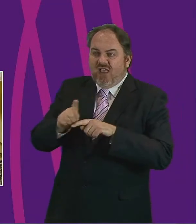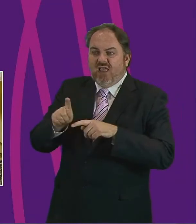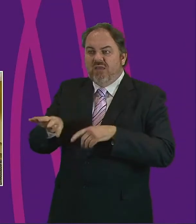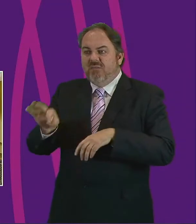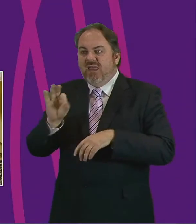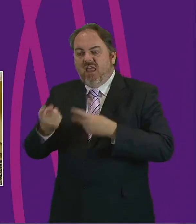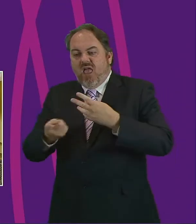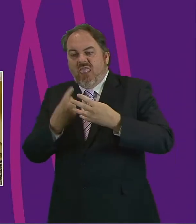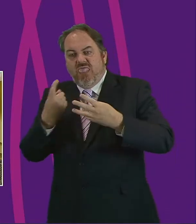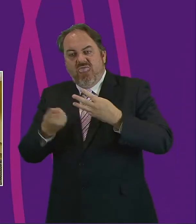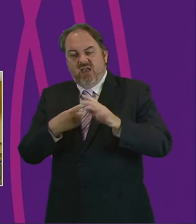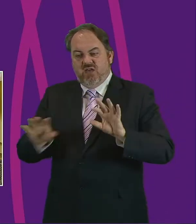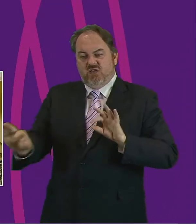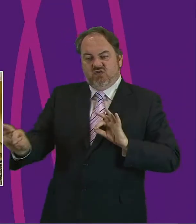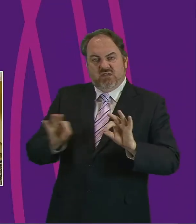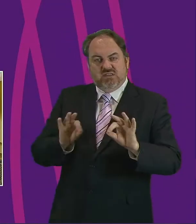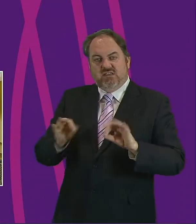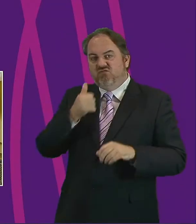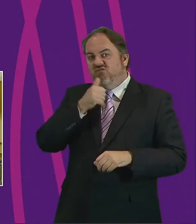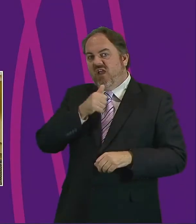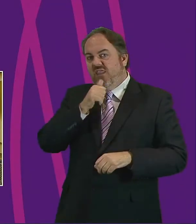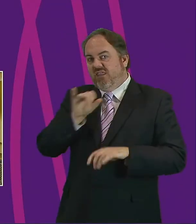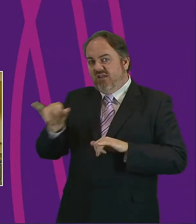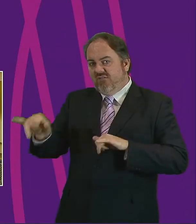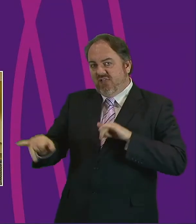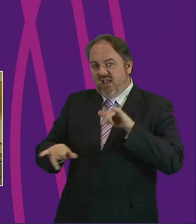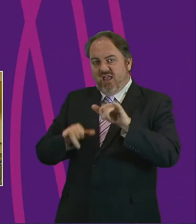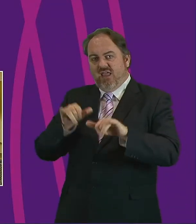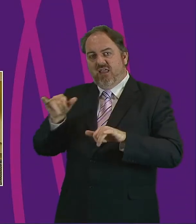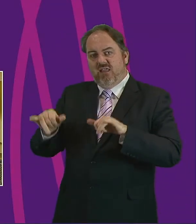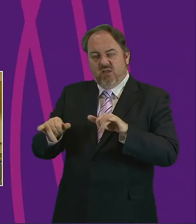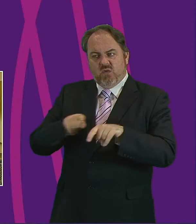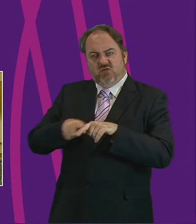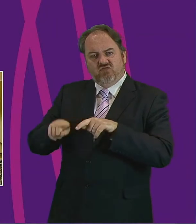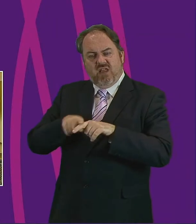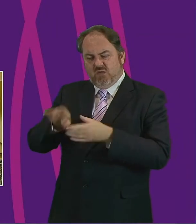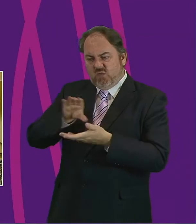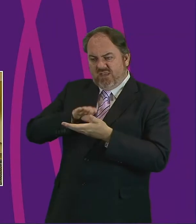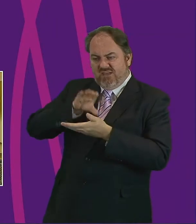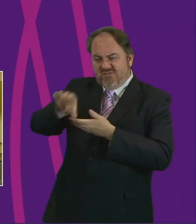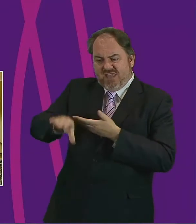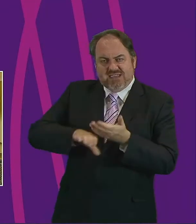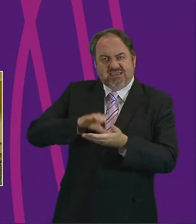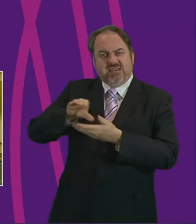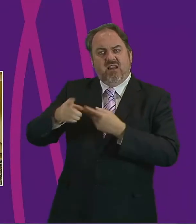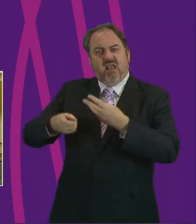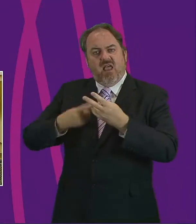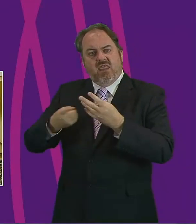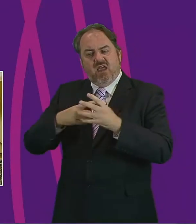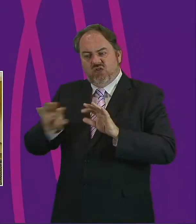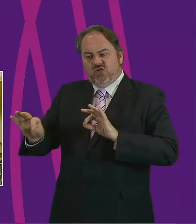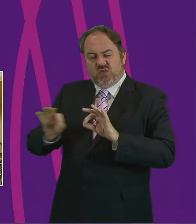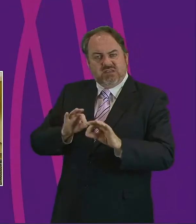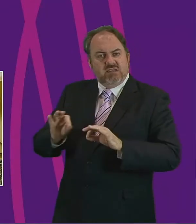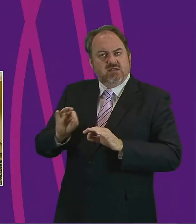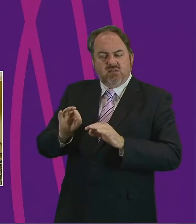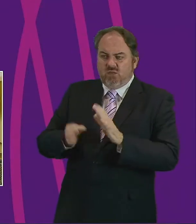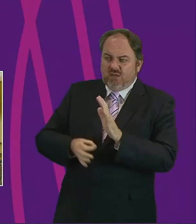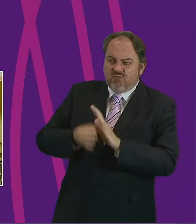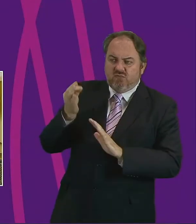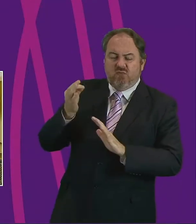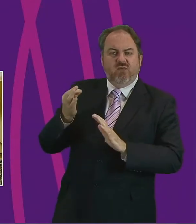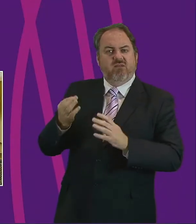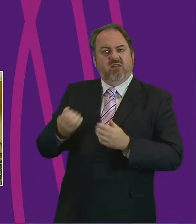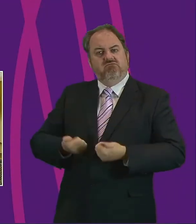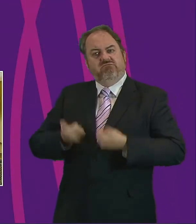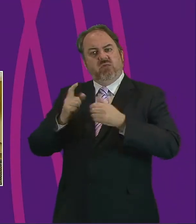we continue, as we are doing, to invest in those alternatives and to make those alternatives more convenient and speedy for people. And I